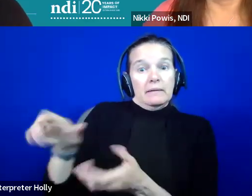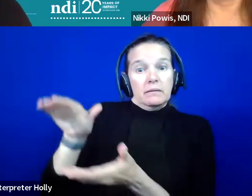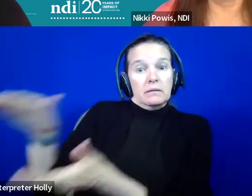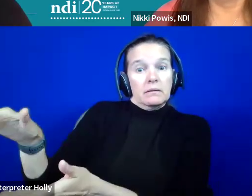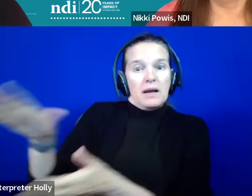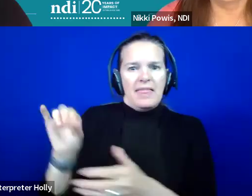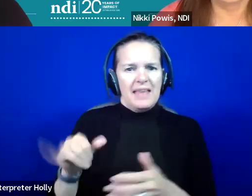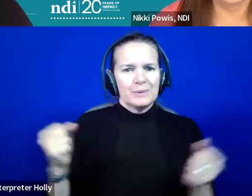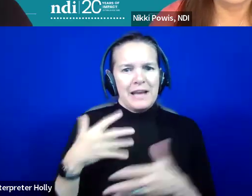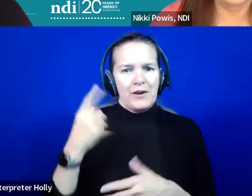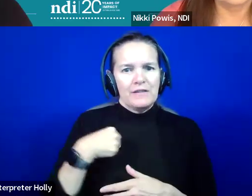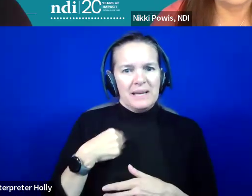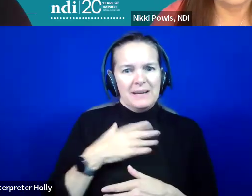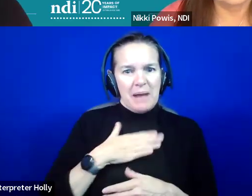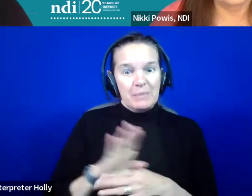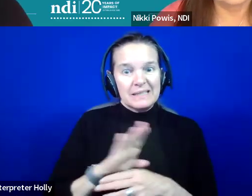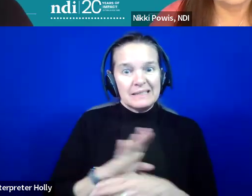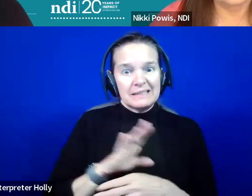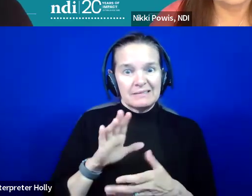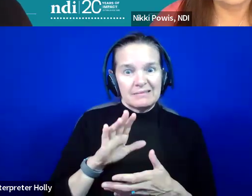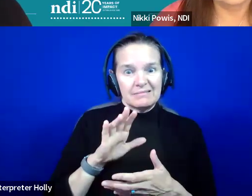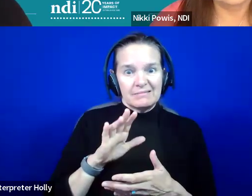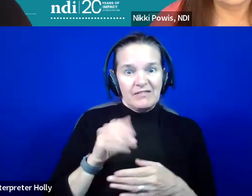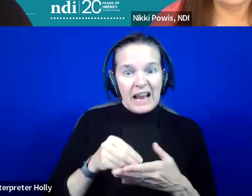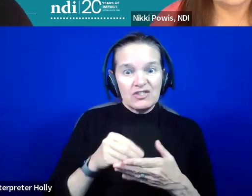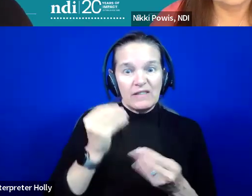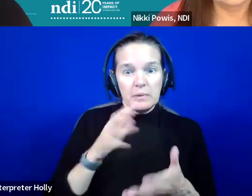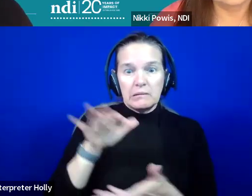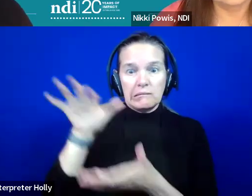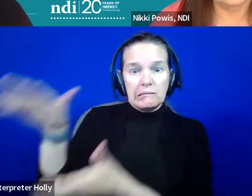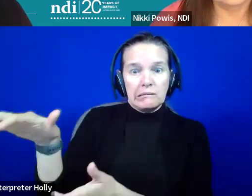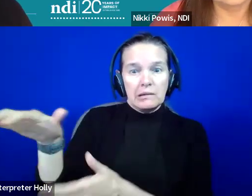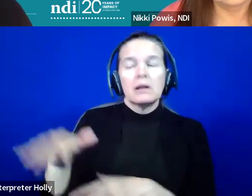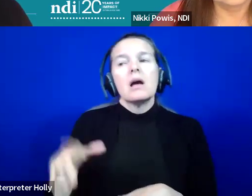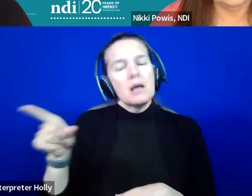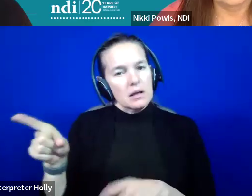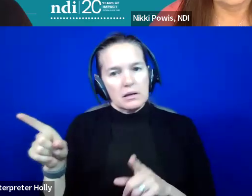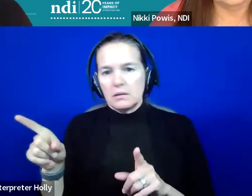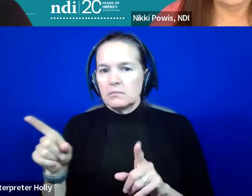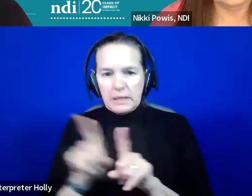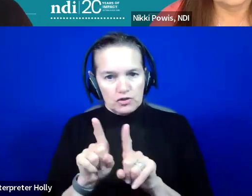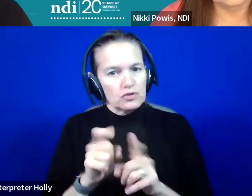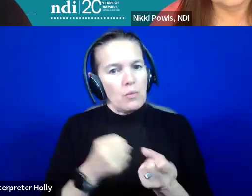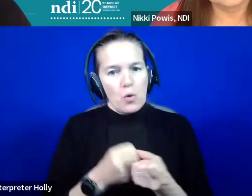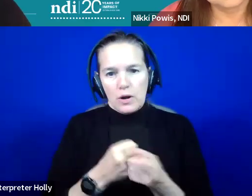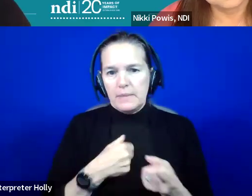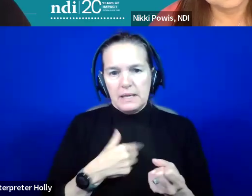business. And absolutely, my SCORE mentor encouraged me, supported me through that decision, and it wasn't easy for me to make that